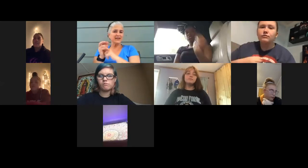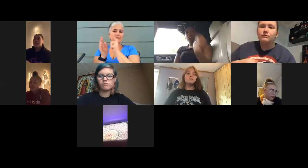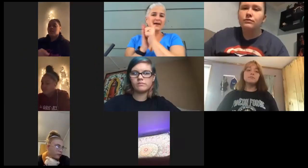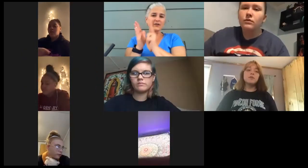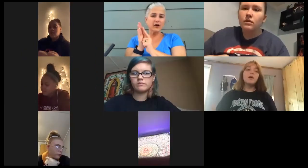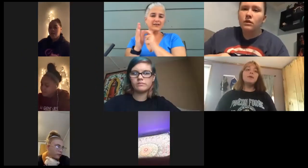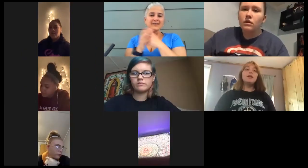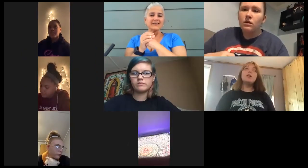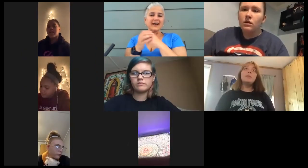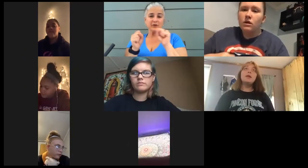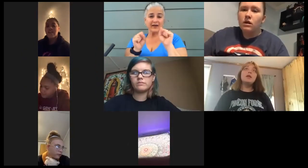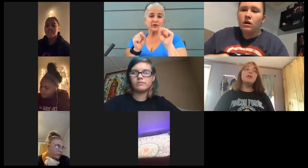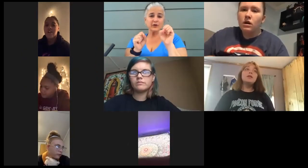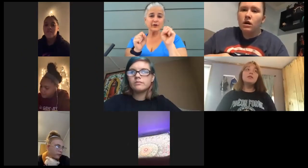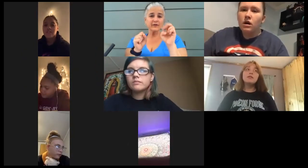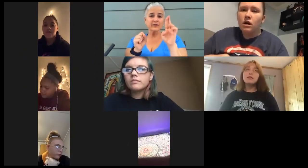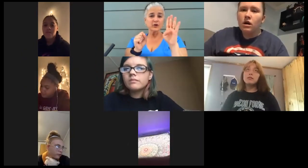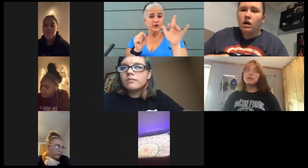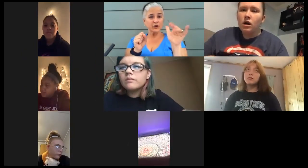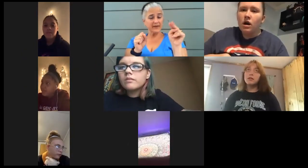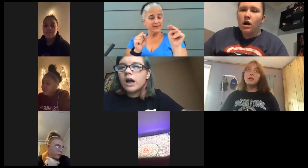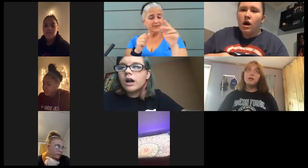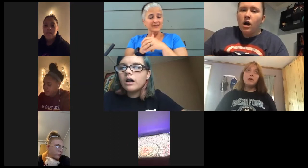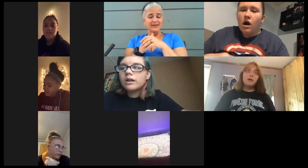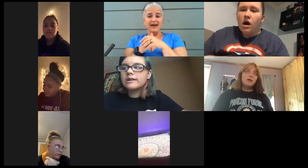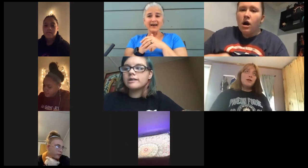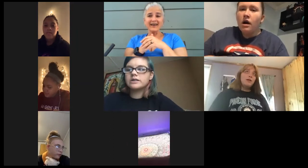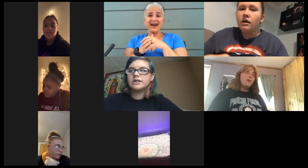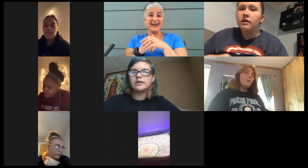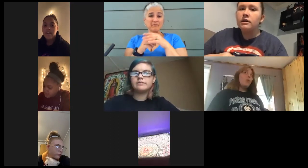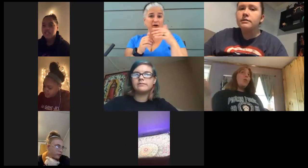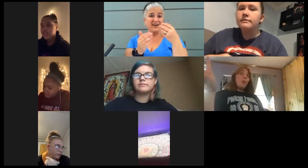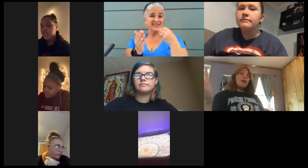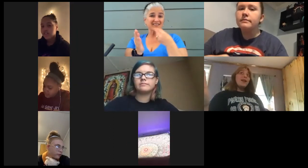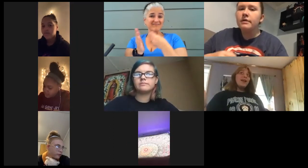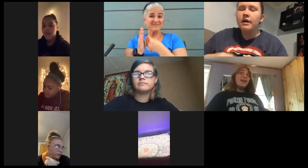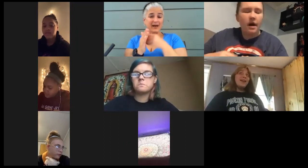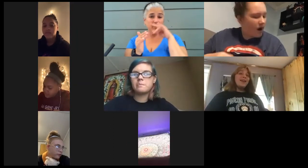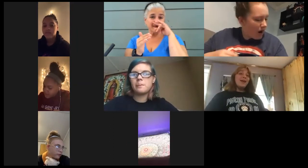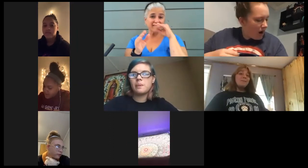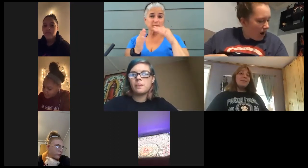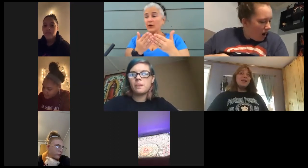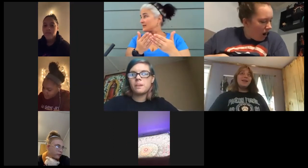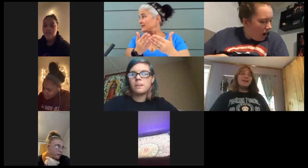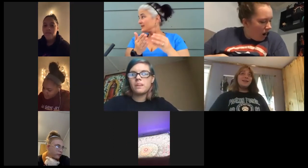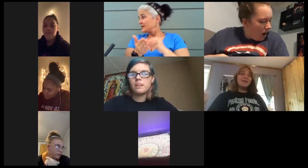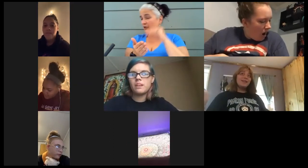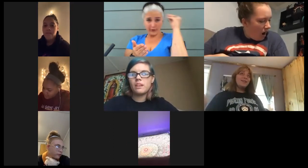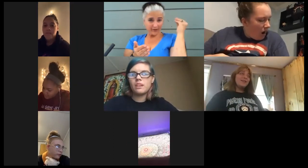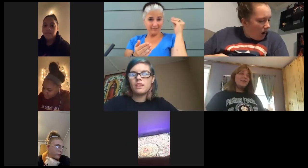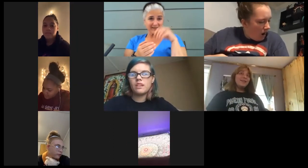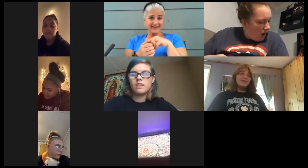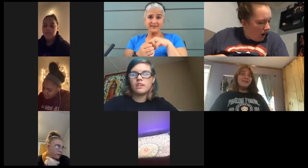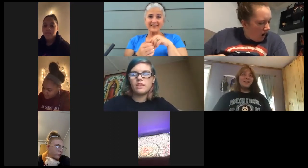In-law, that's that. My in-law, I'm trying to learn Serbian, and I bought kids books